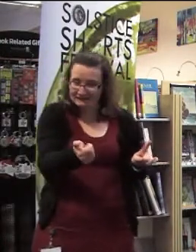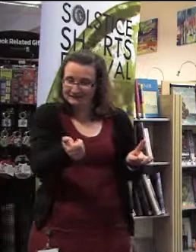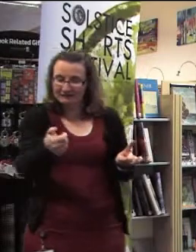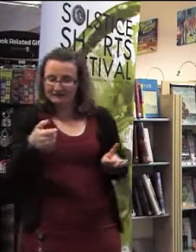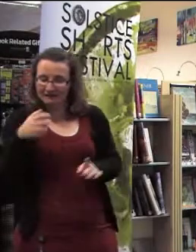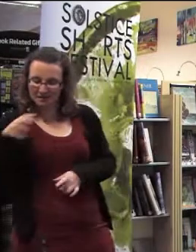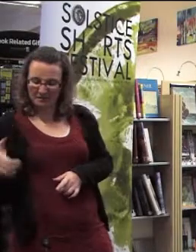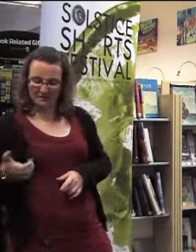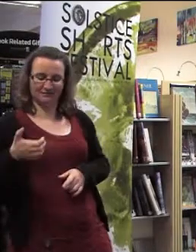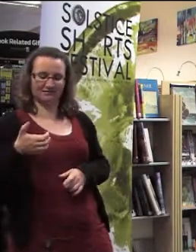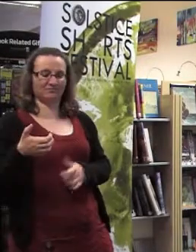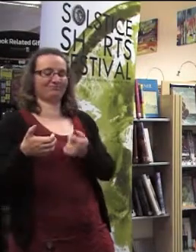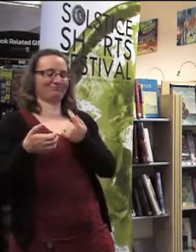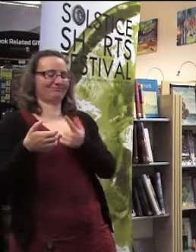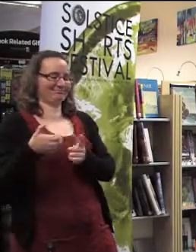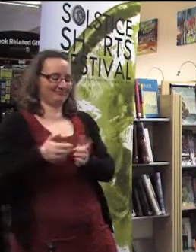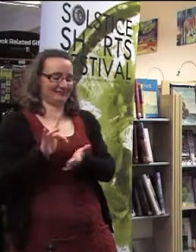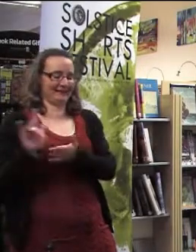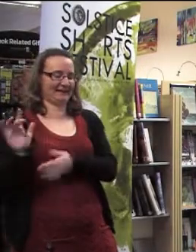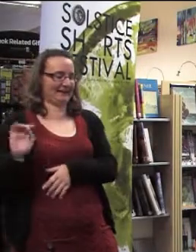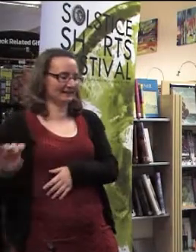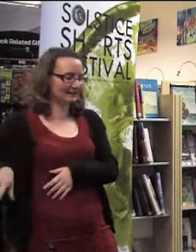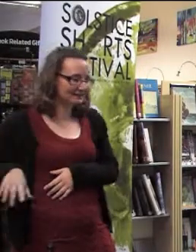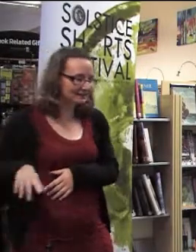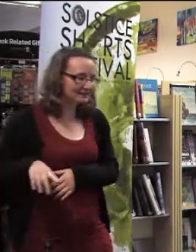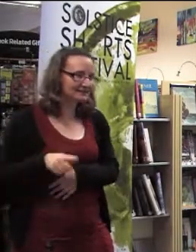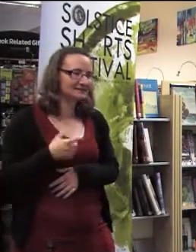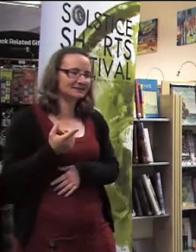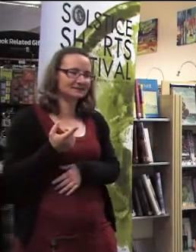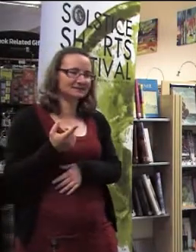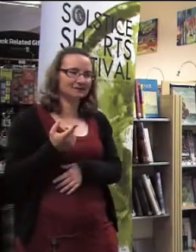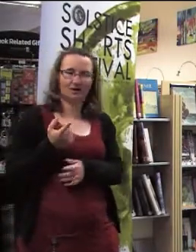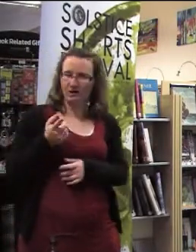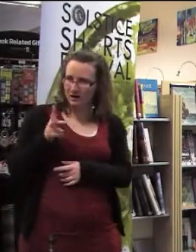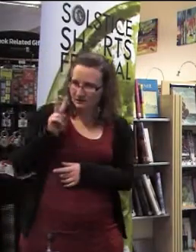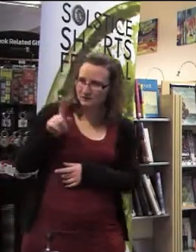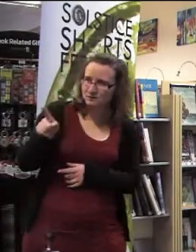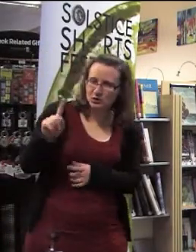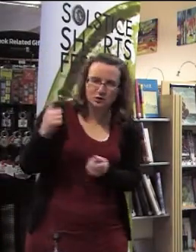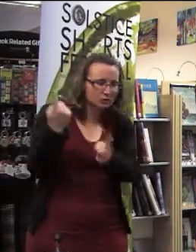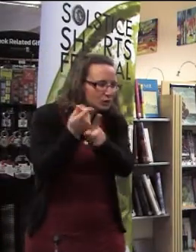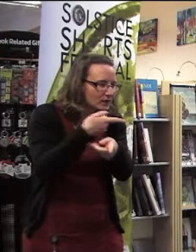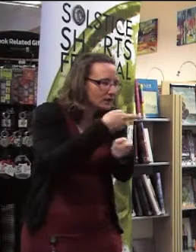delete. When you're talking to them, back turned to me, I see their